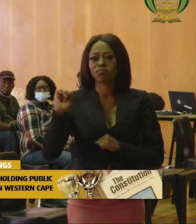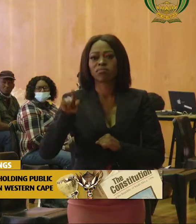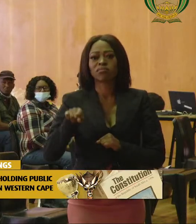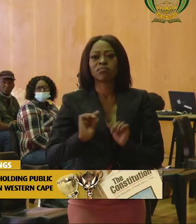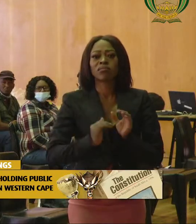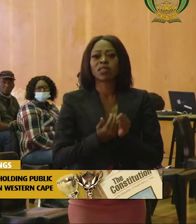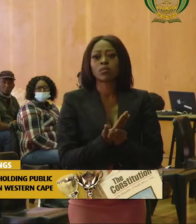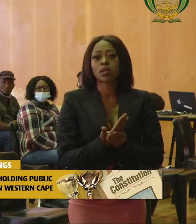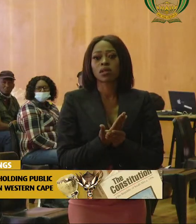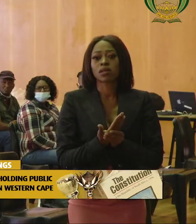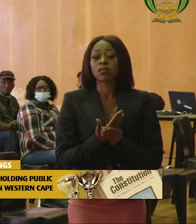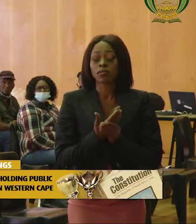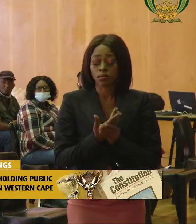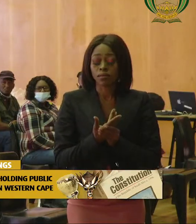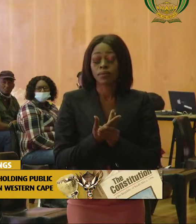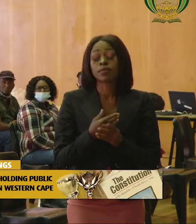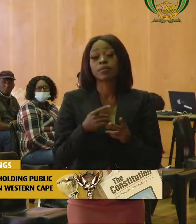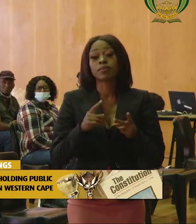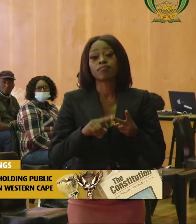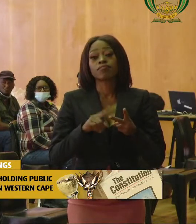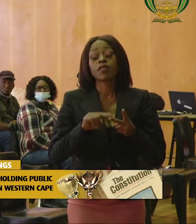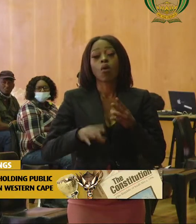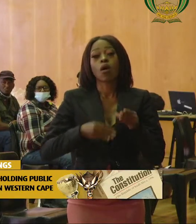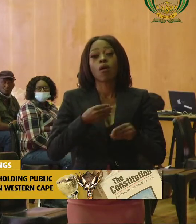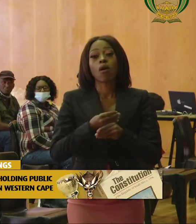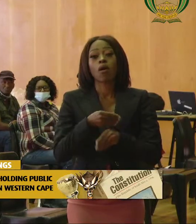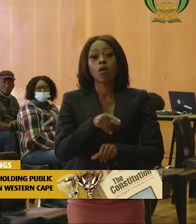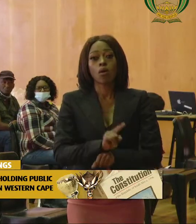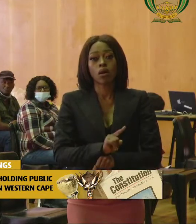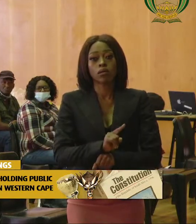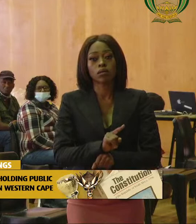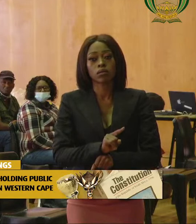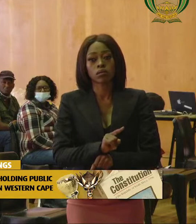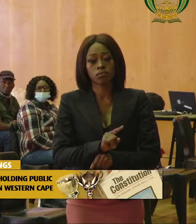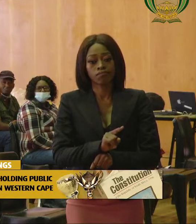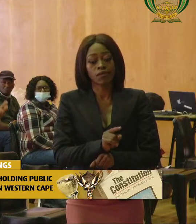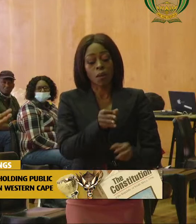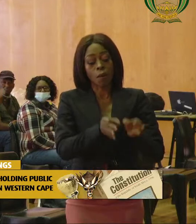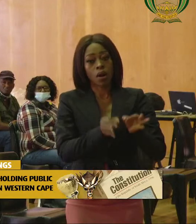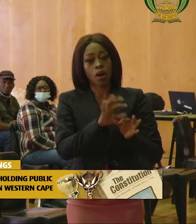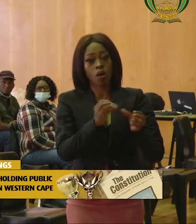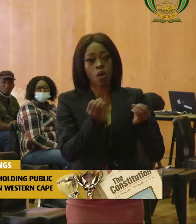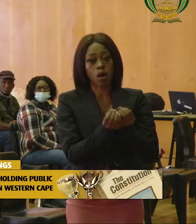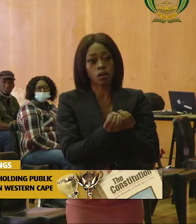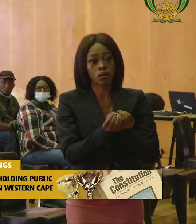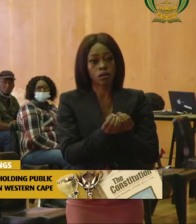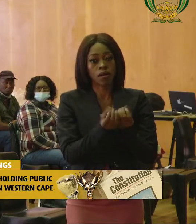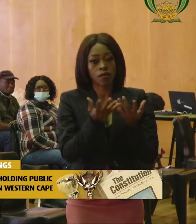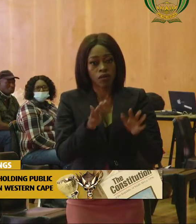But what I also want to add is that when you look at these political parties already,